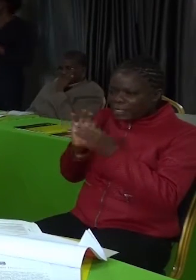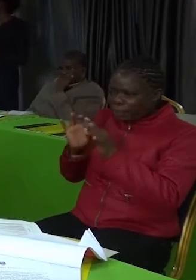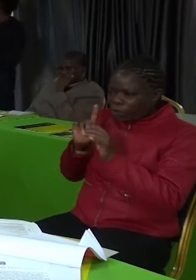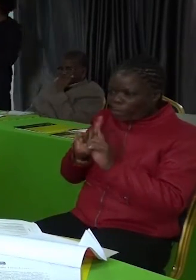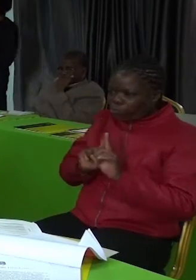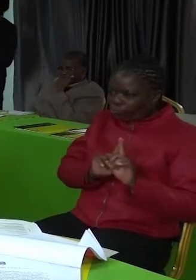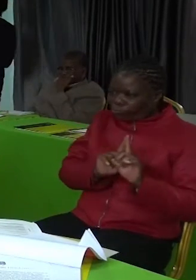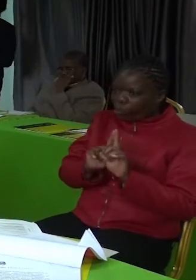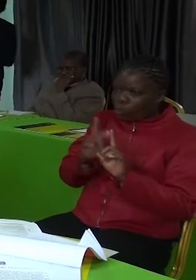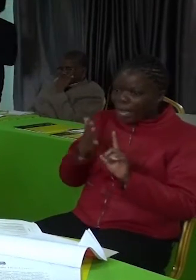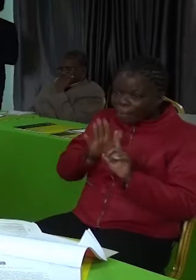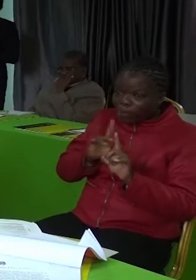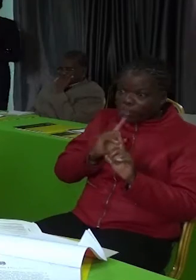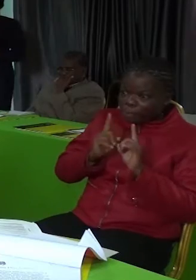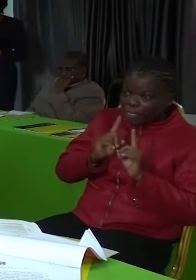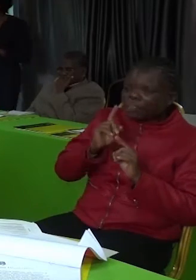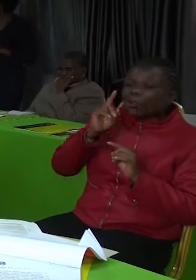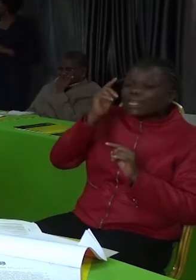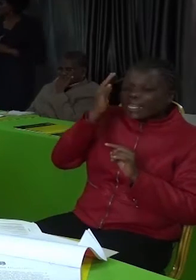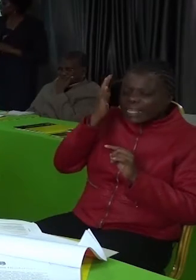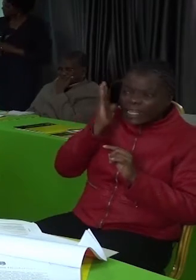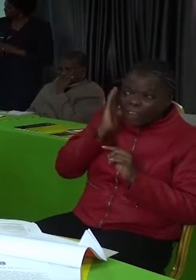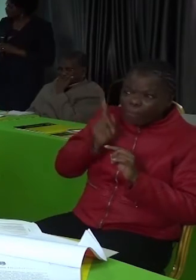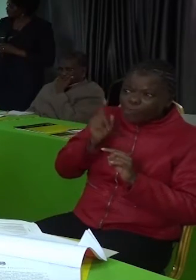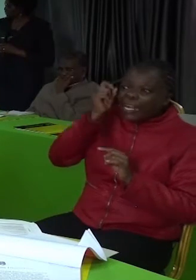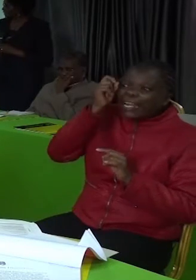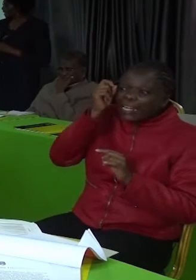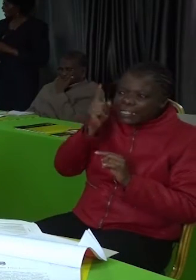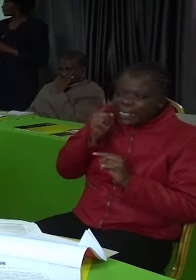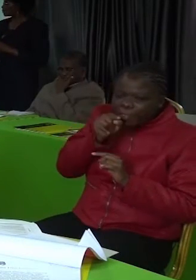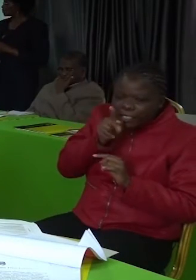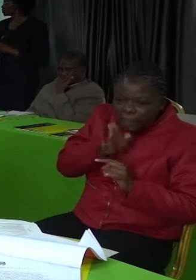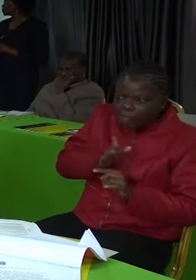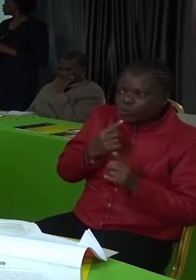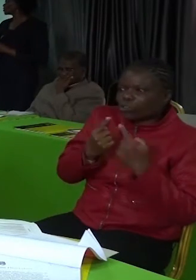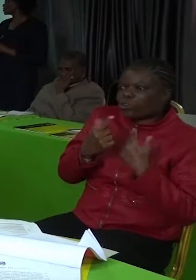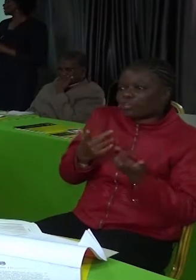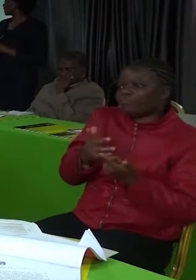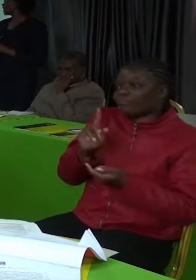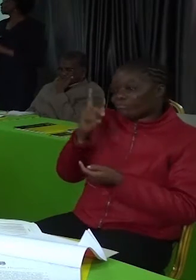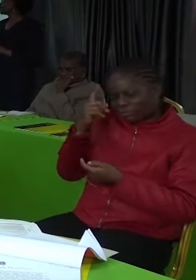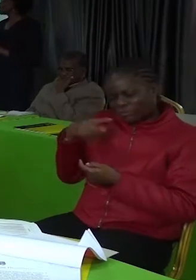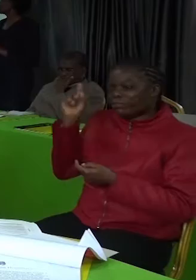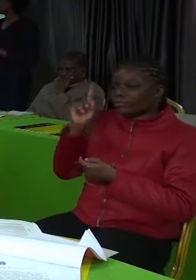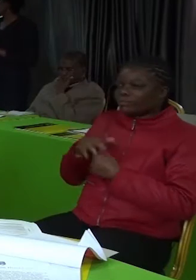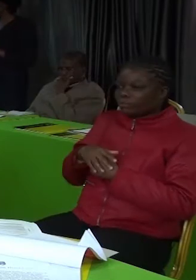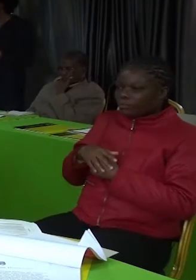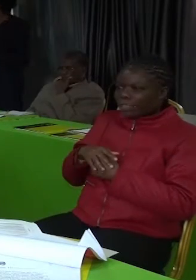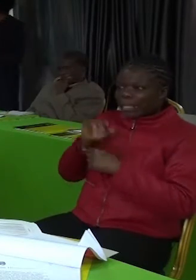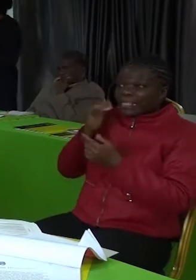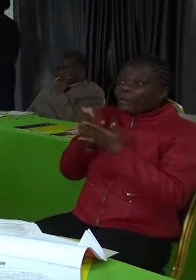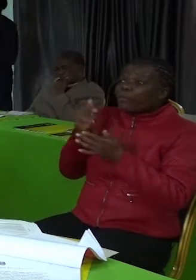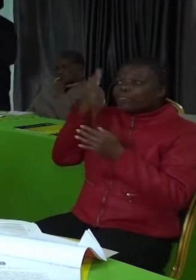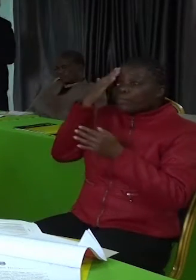read and enrich what has been delivered. And then each unit and the module course ends with a